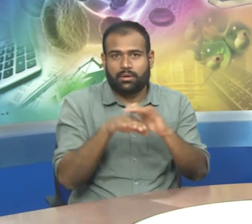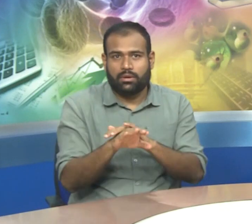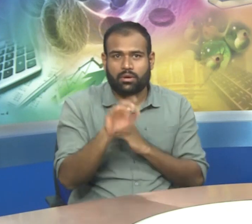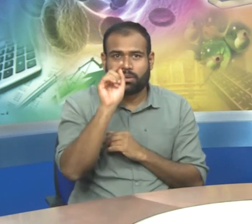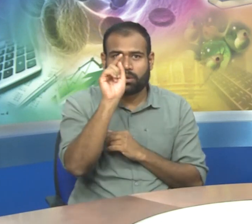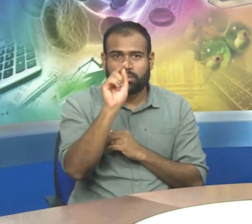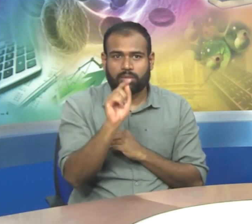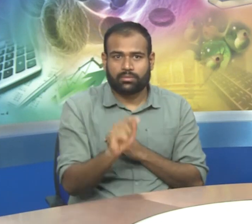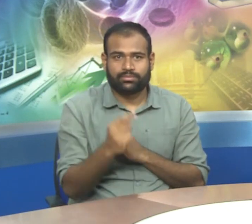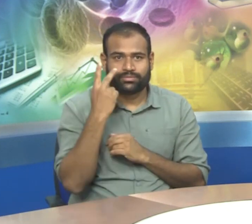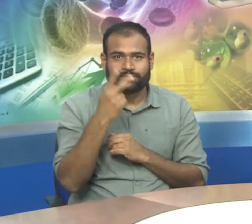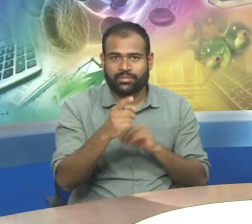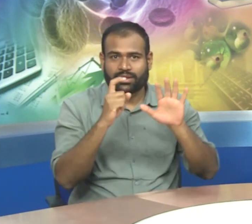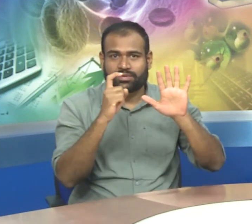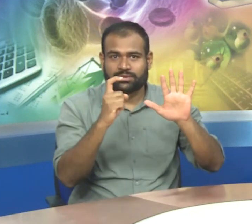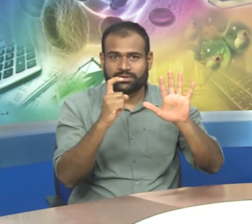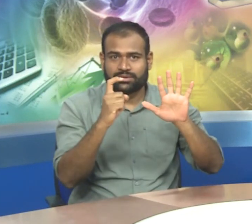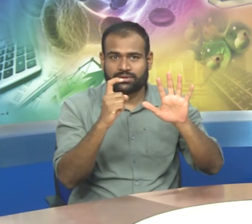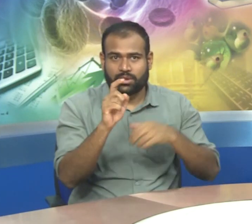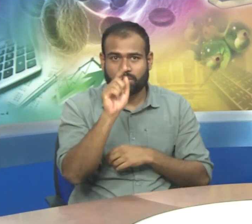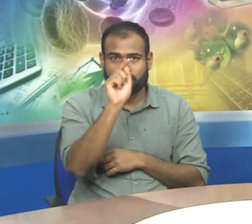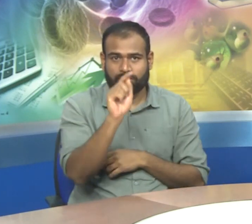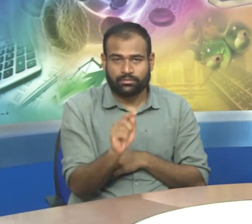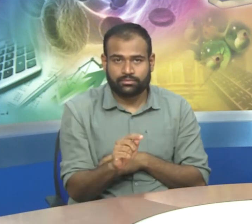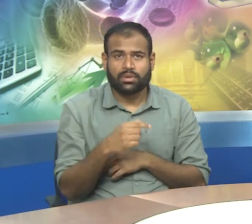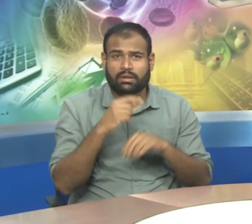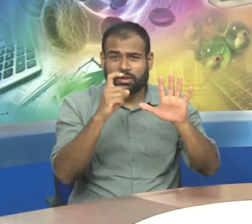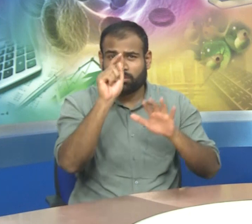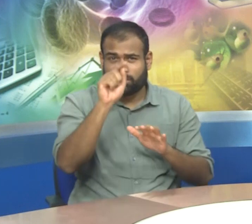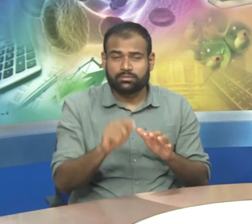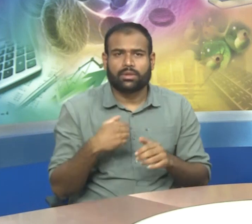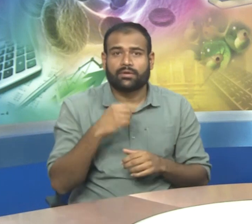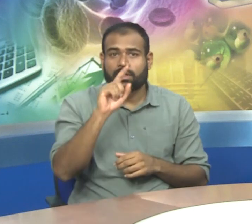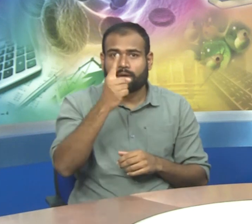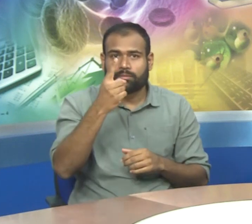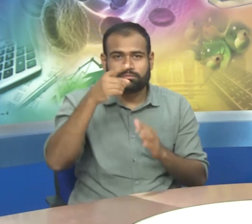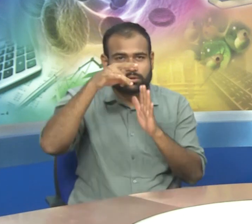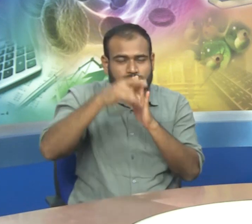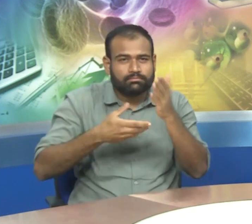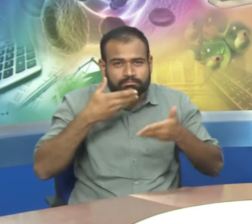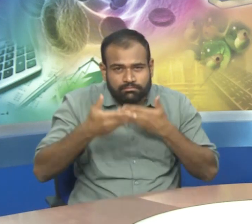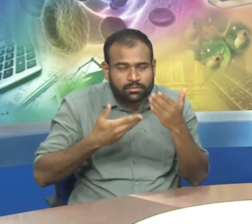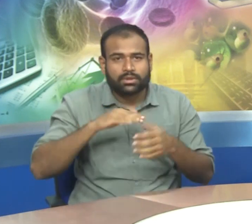These basic services are 7 in numbers. We will understand all these names first,